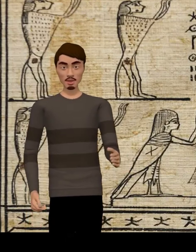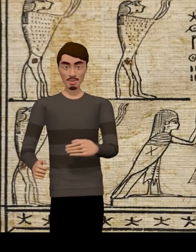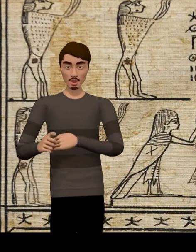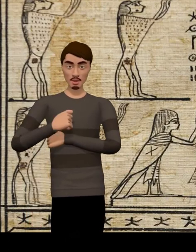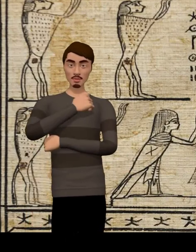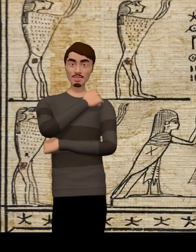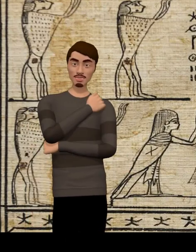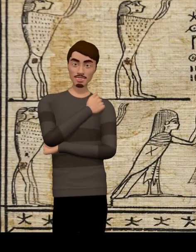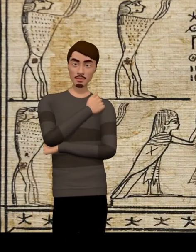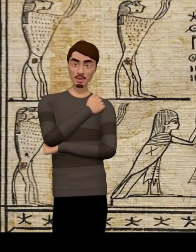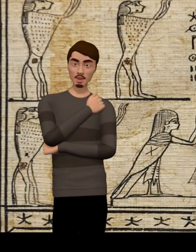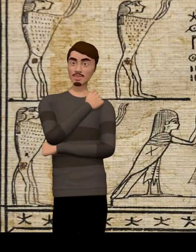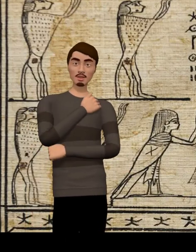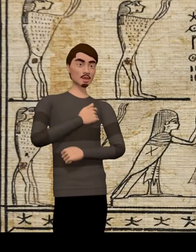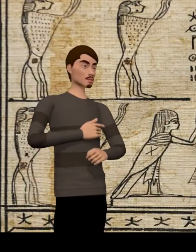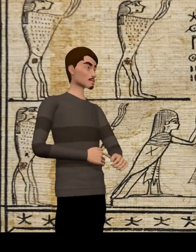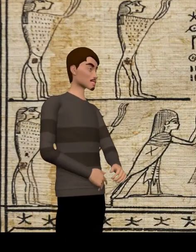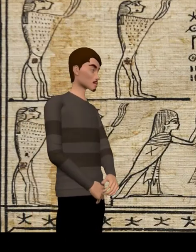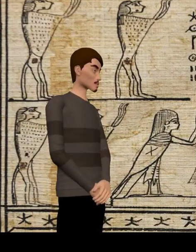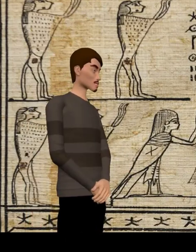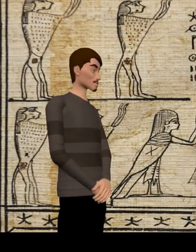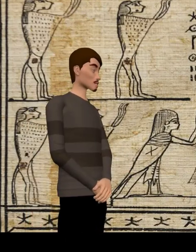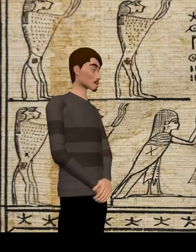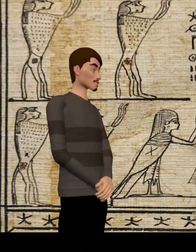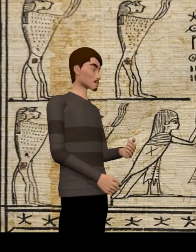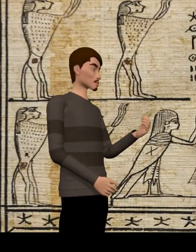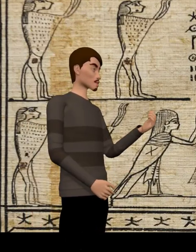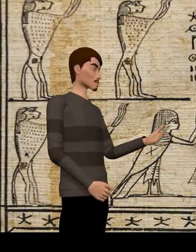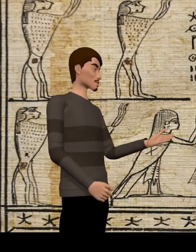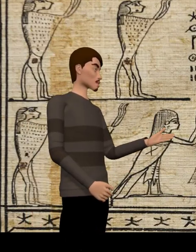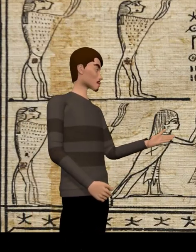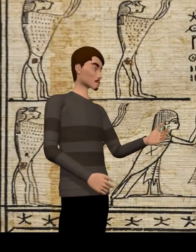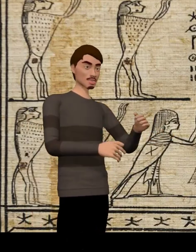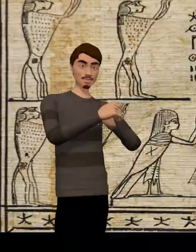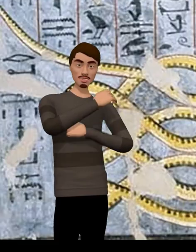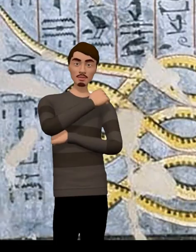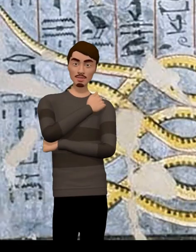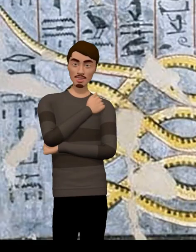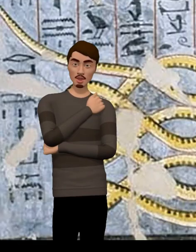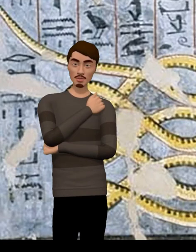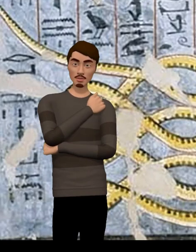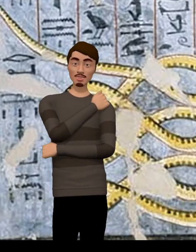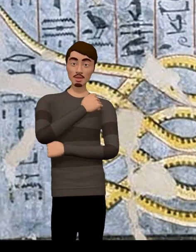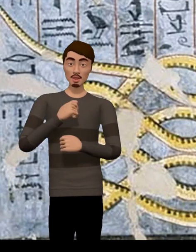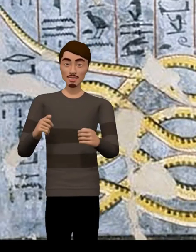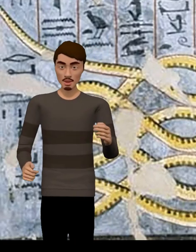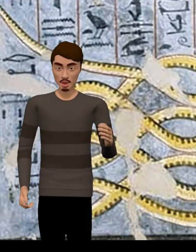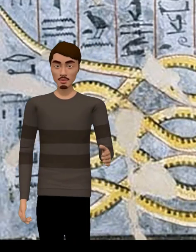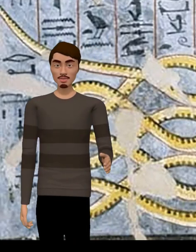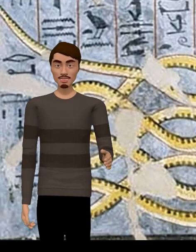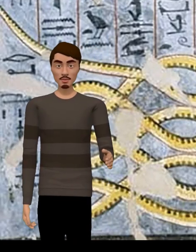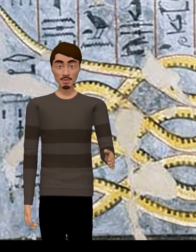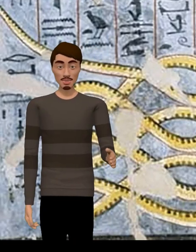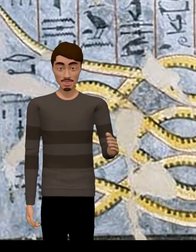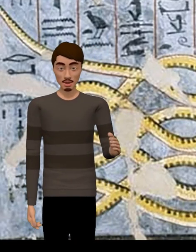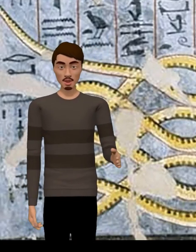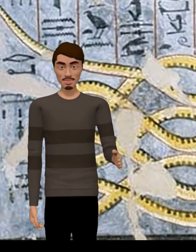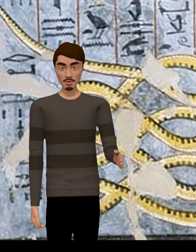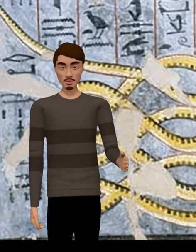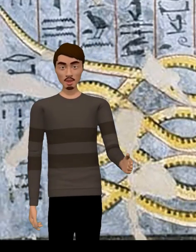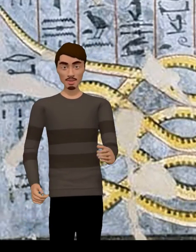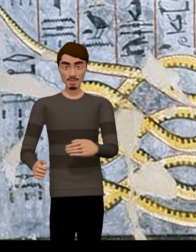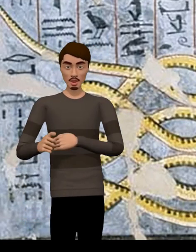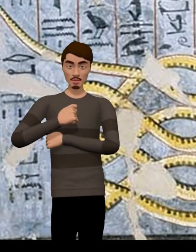way tried to hinder the path of the deceased, through bites or even trying to devour him. Having passed these